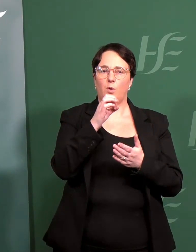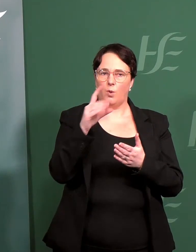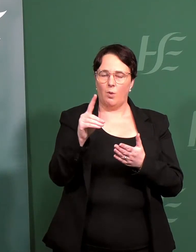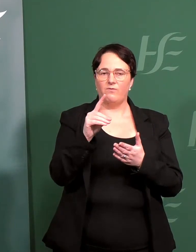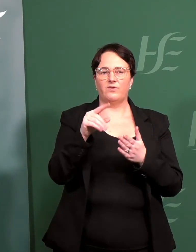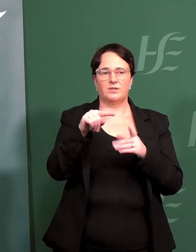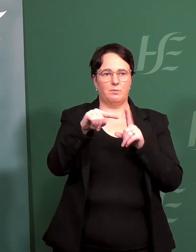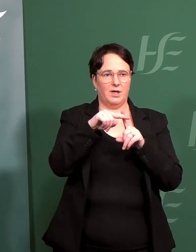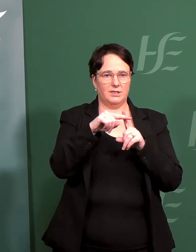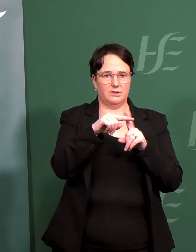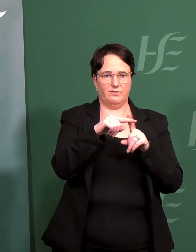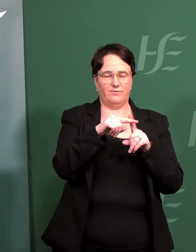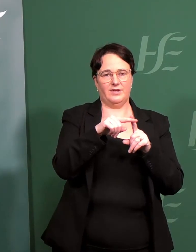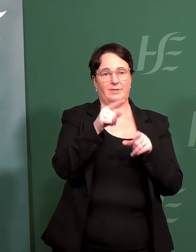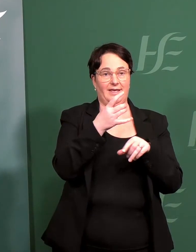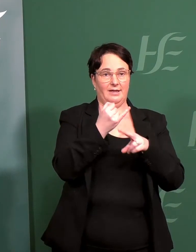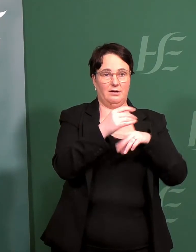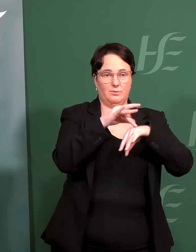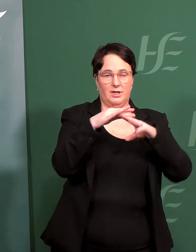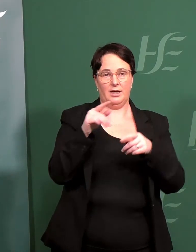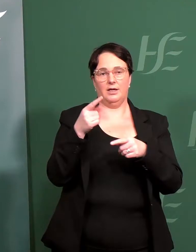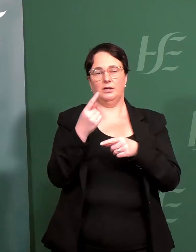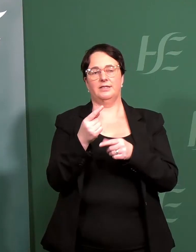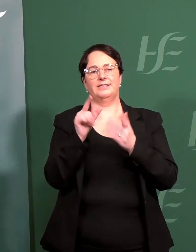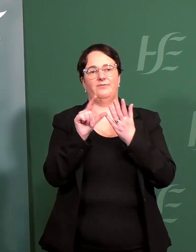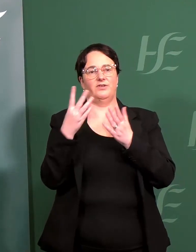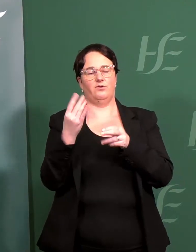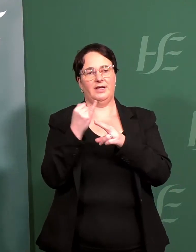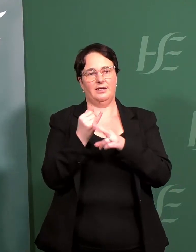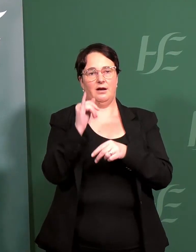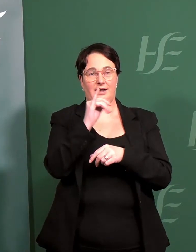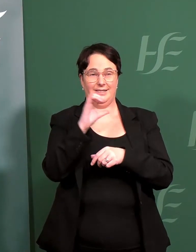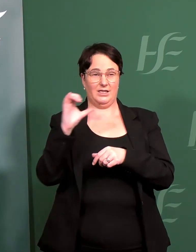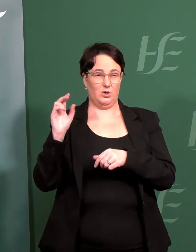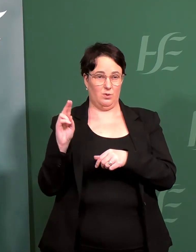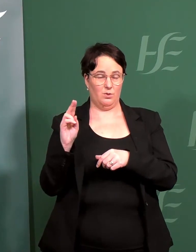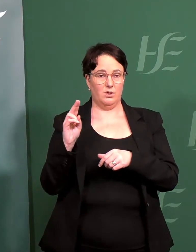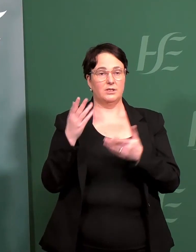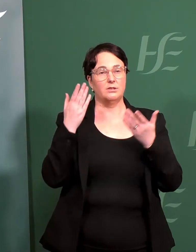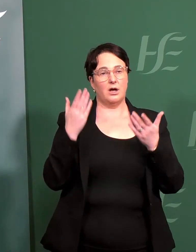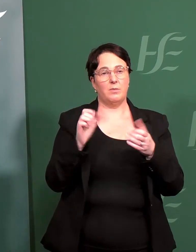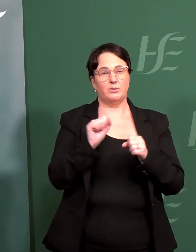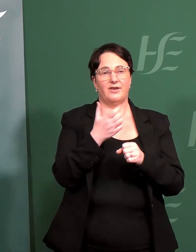in hospital and 74 in ICU. And thankfully, it's now just about